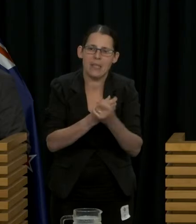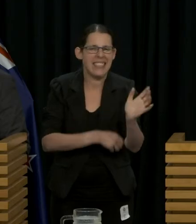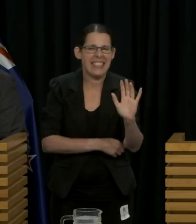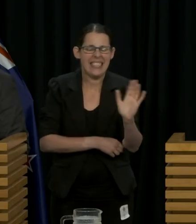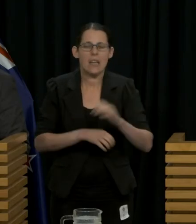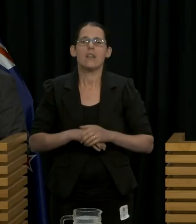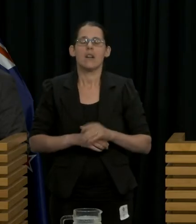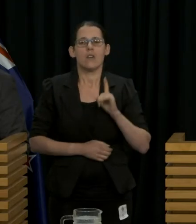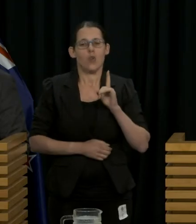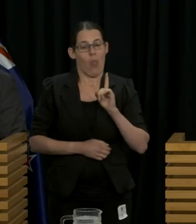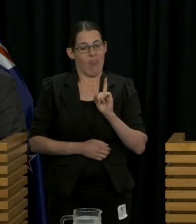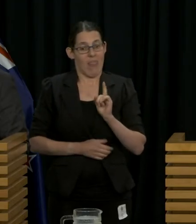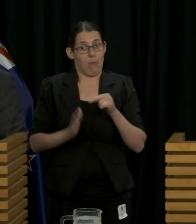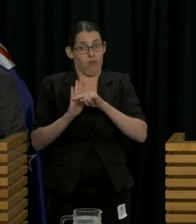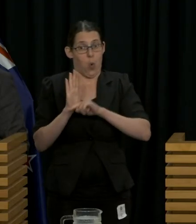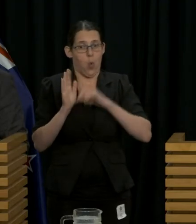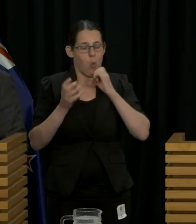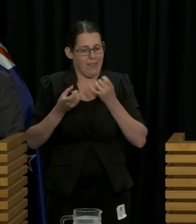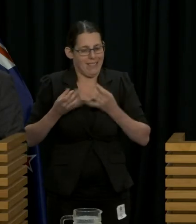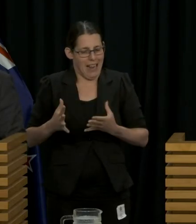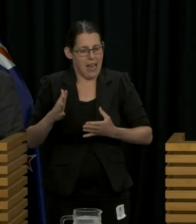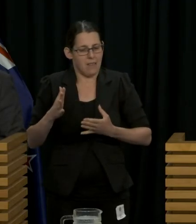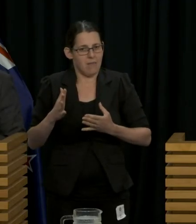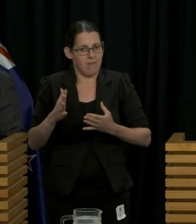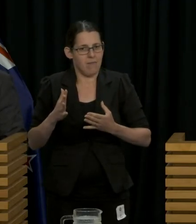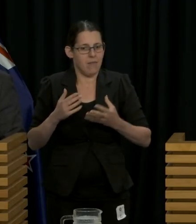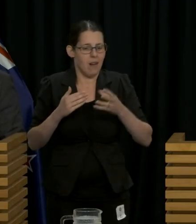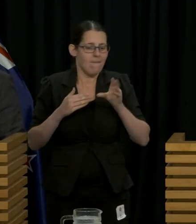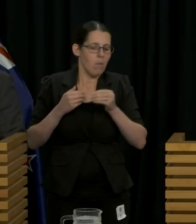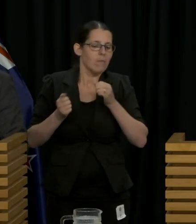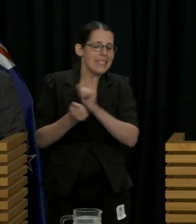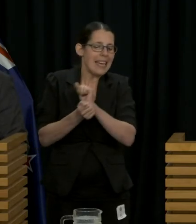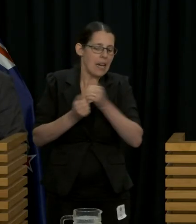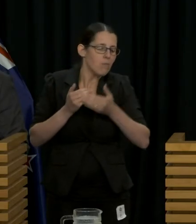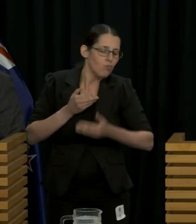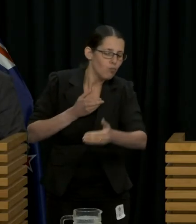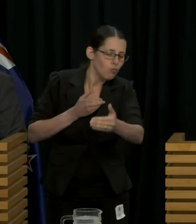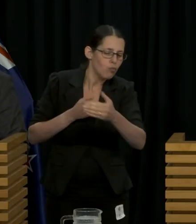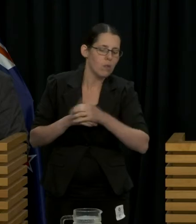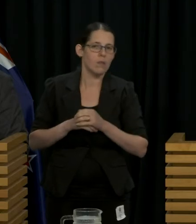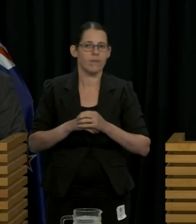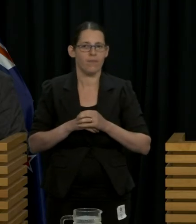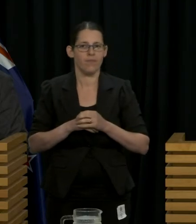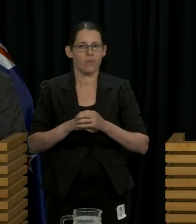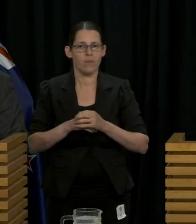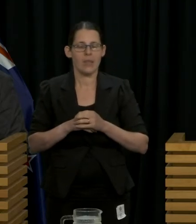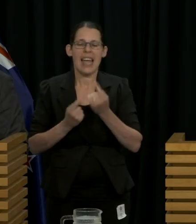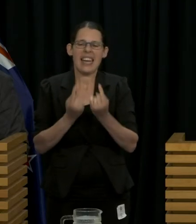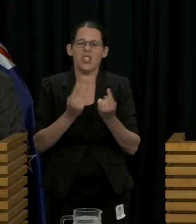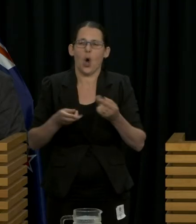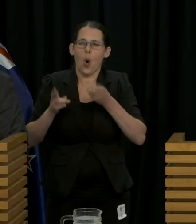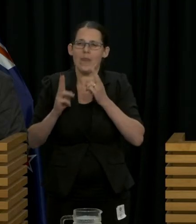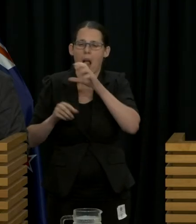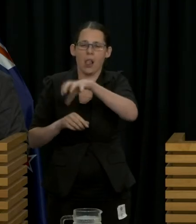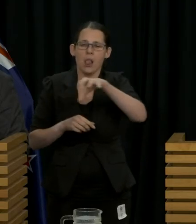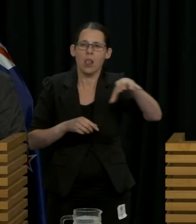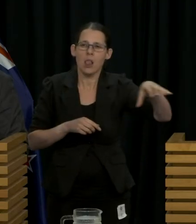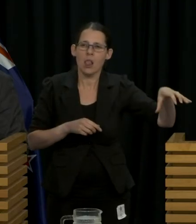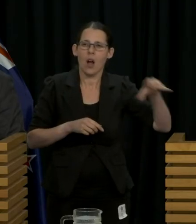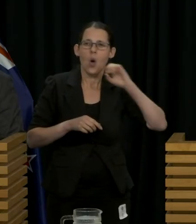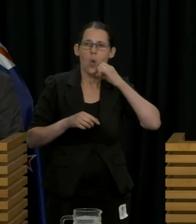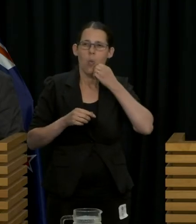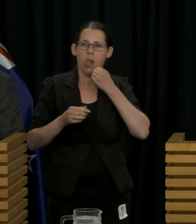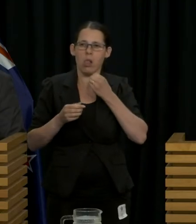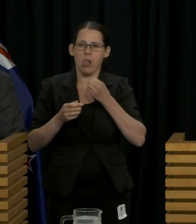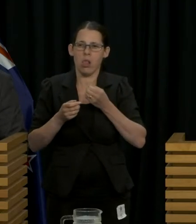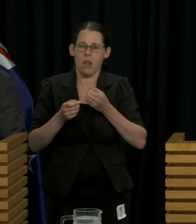fully operationalised from Saturday as the facilities work through the process of making sure that that can happen. I'm